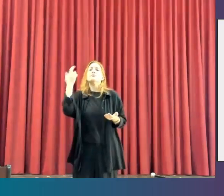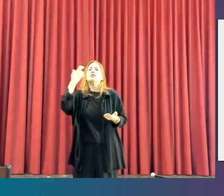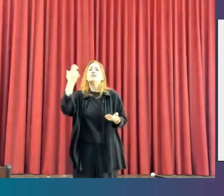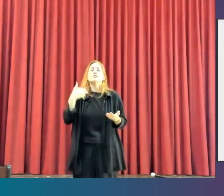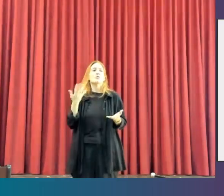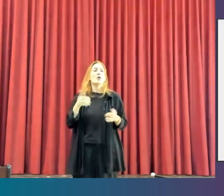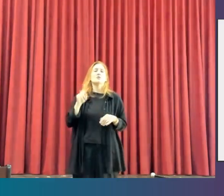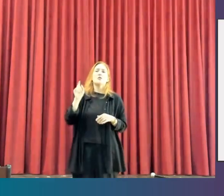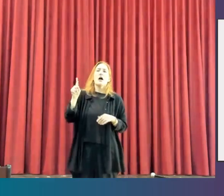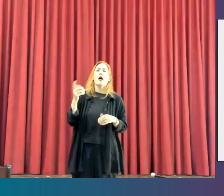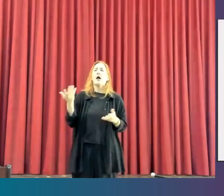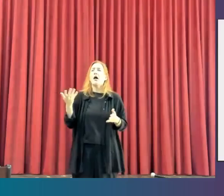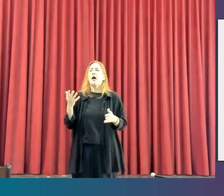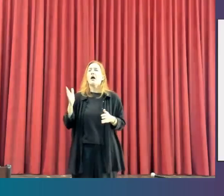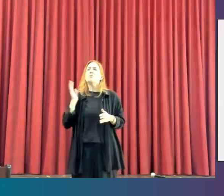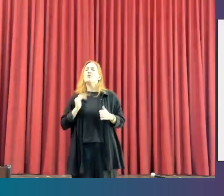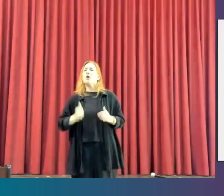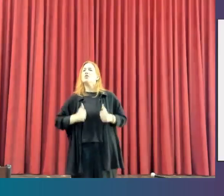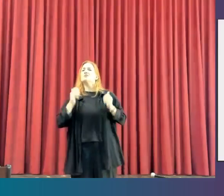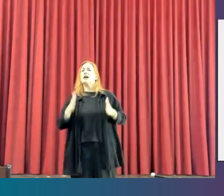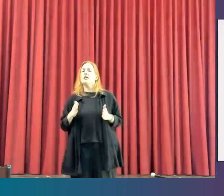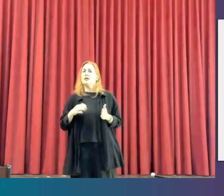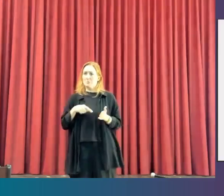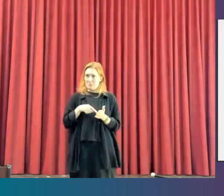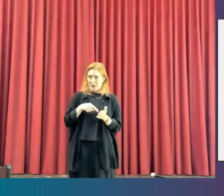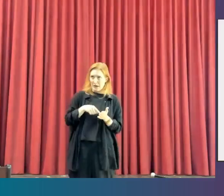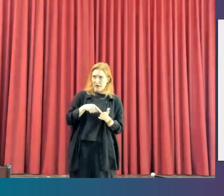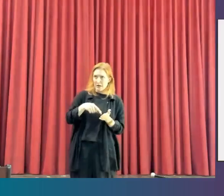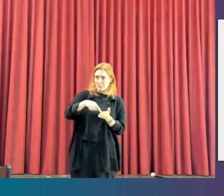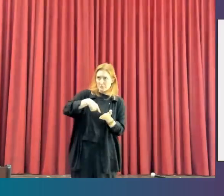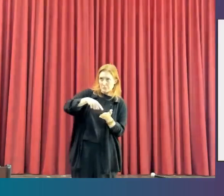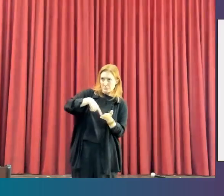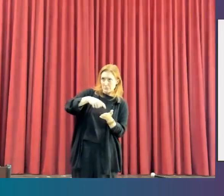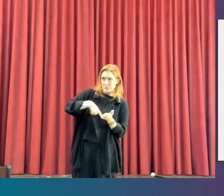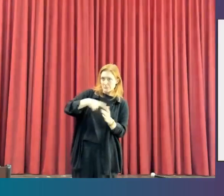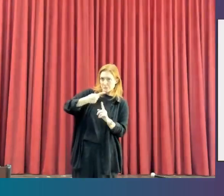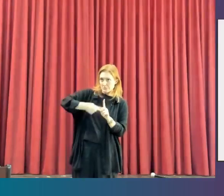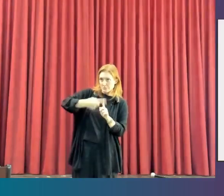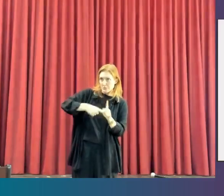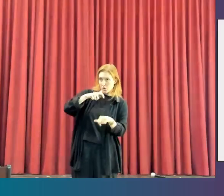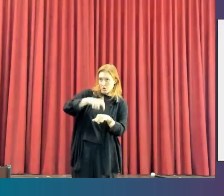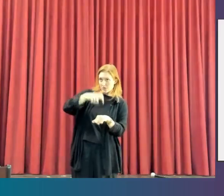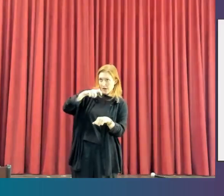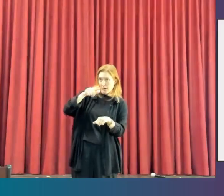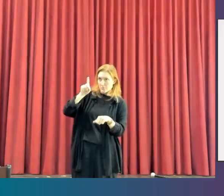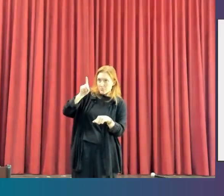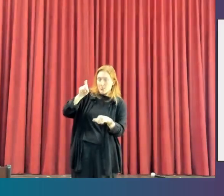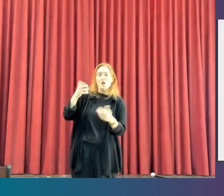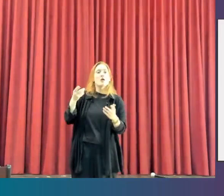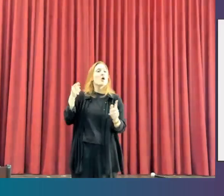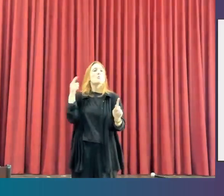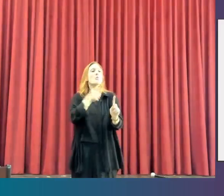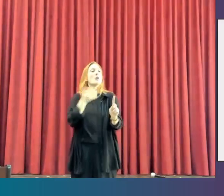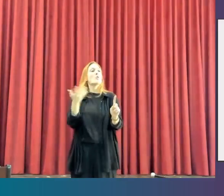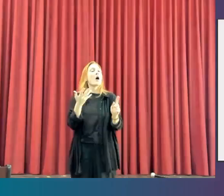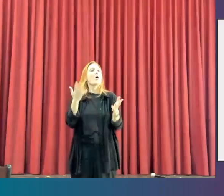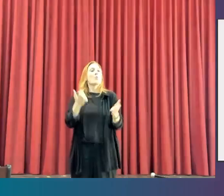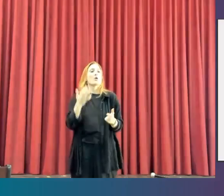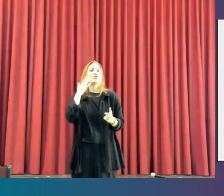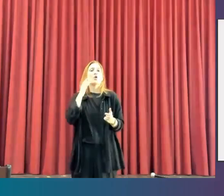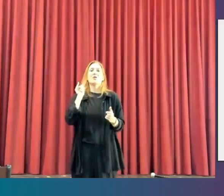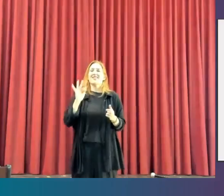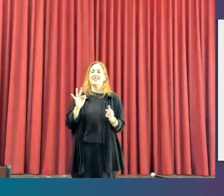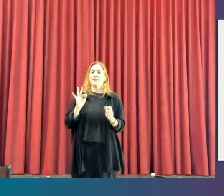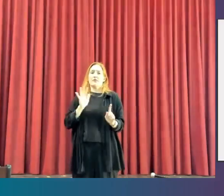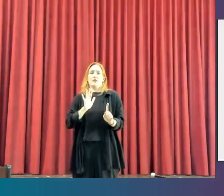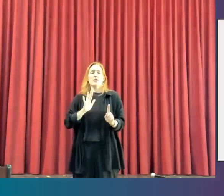time? Will they be a good tenant that I can do my business and run my business successfully